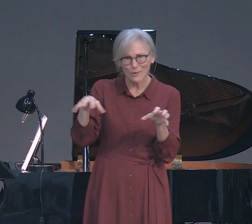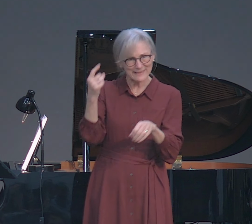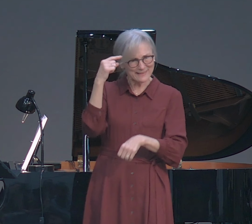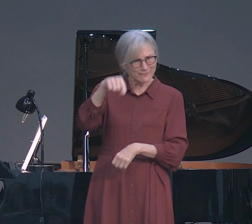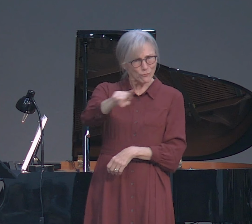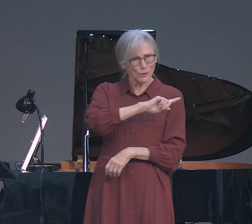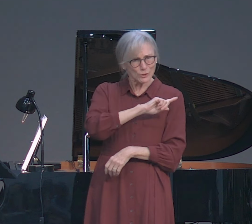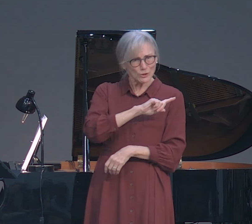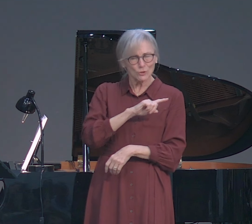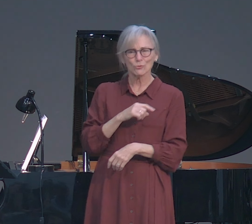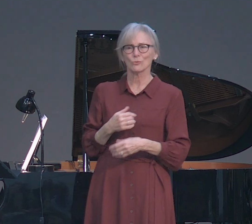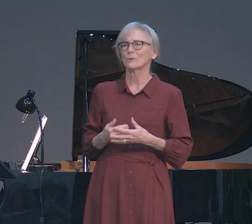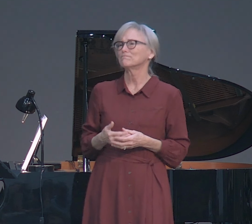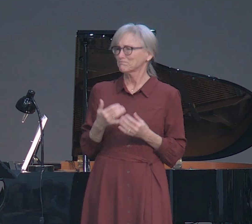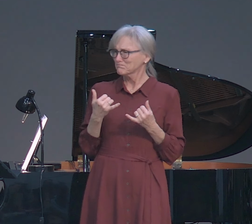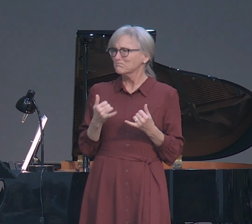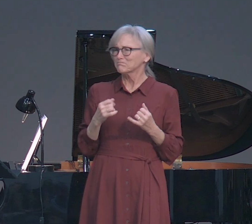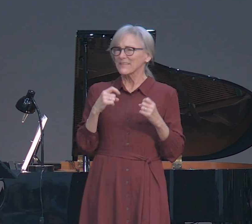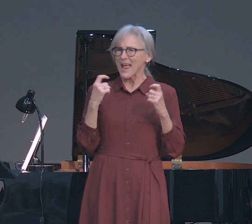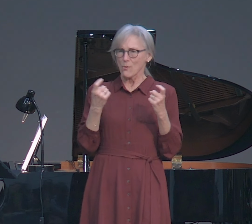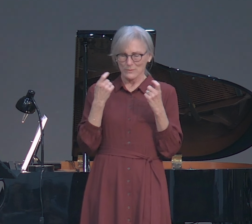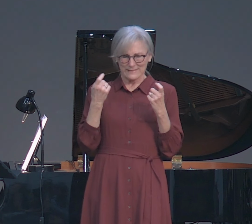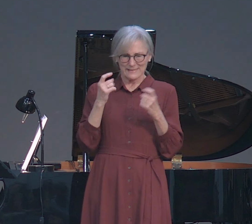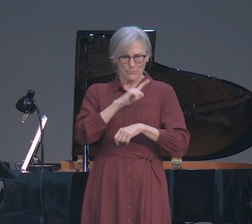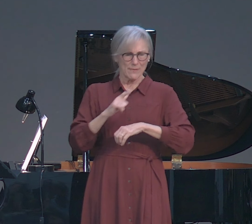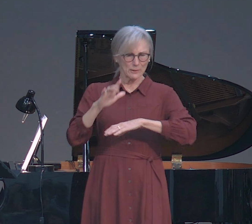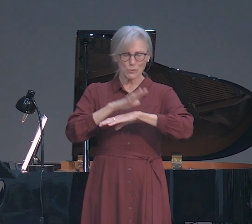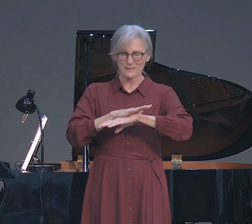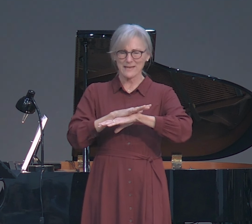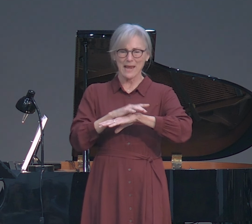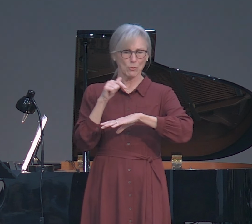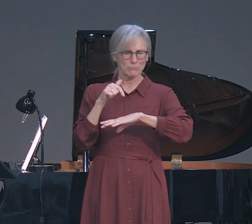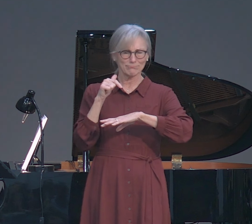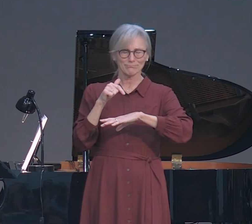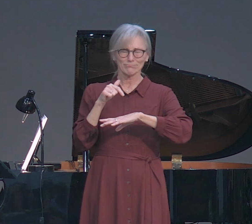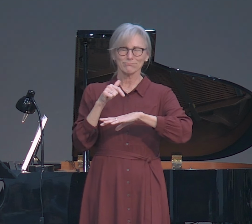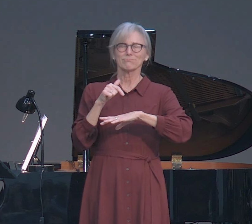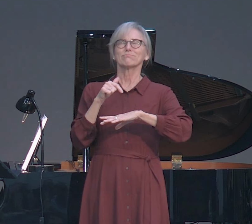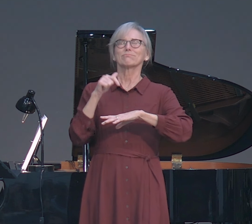This little celebration helps put all of our filth in perspective.